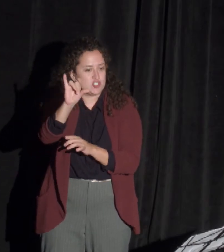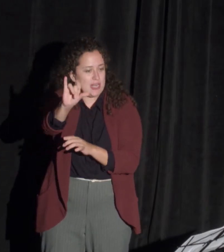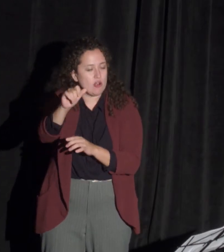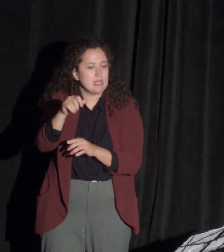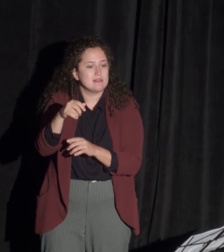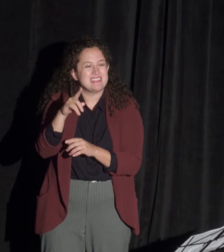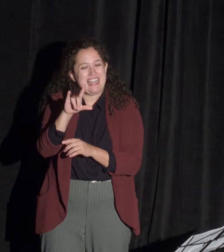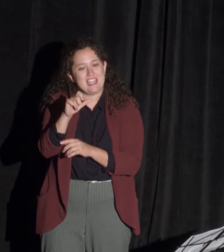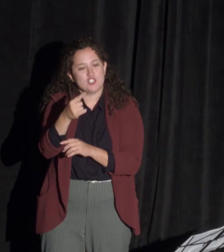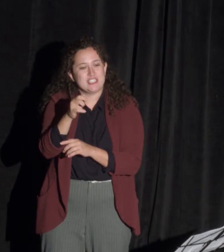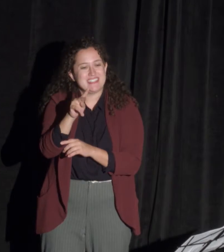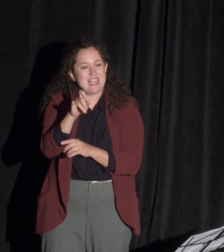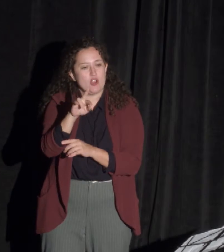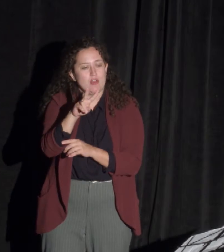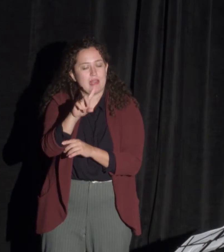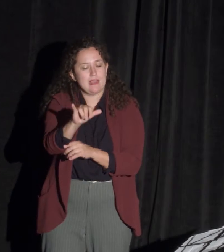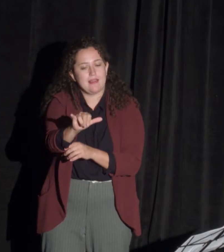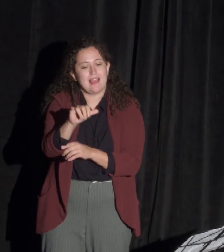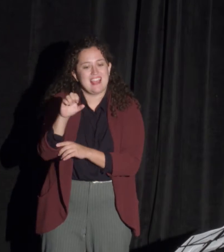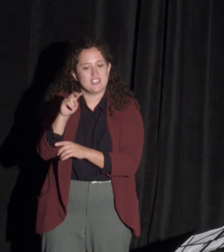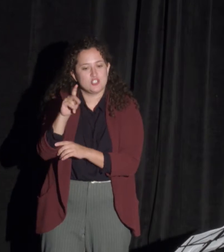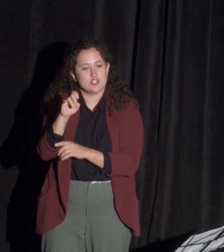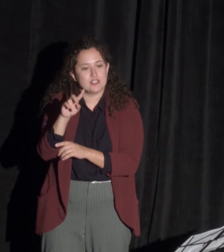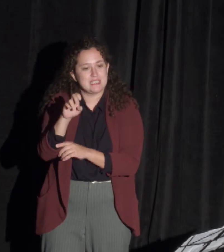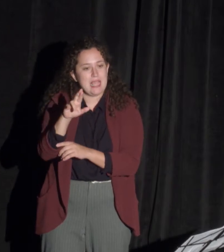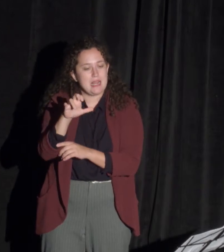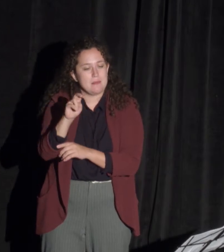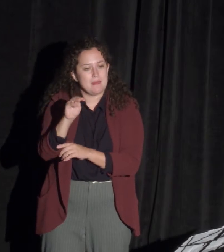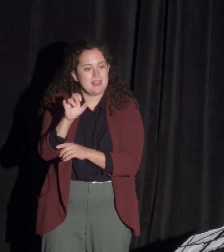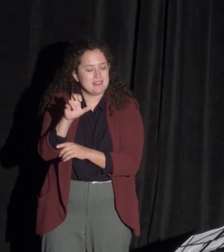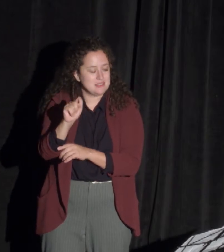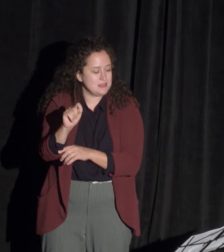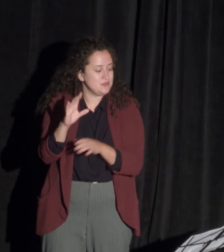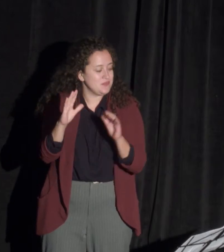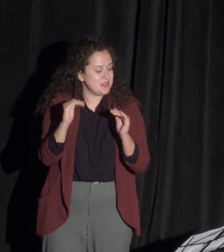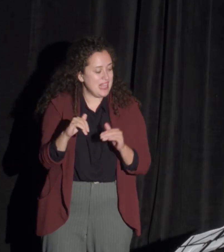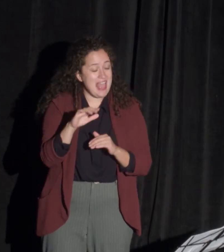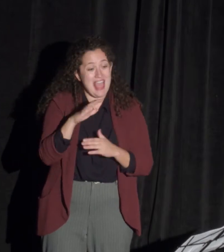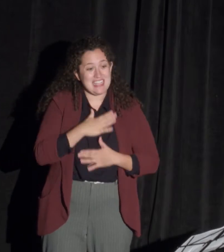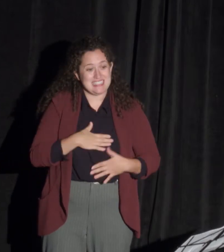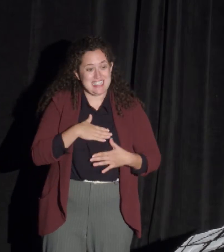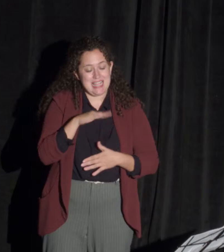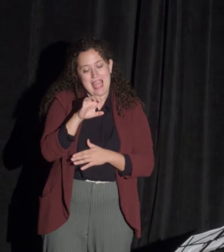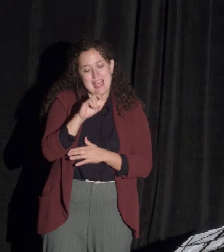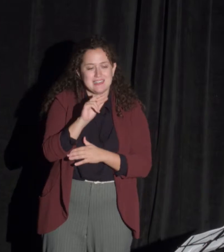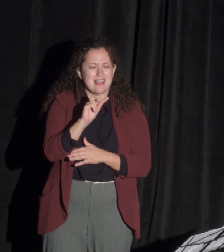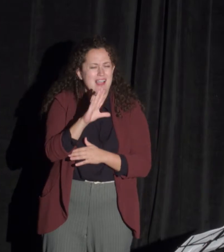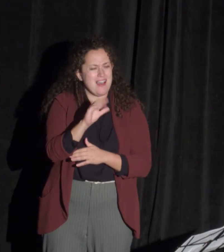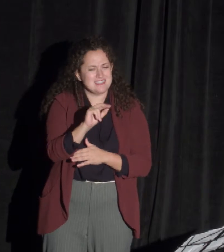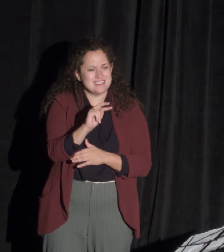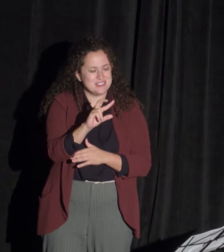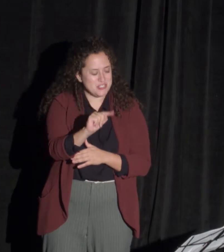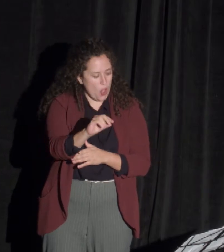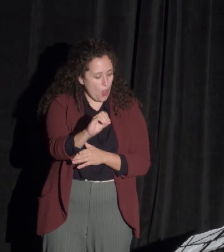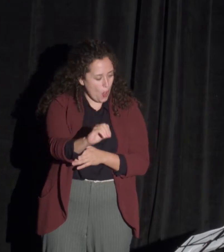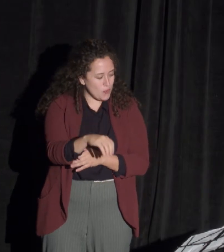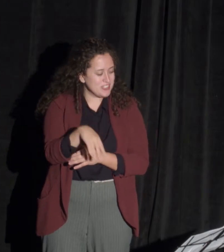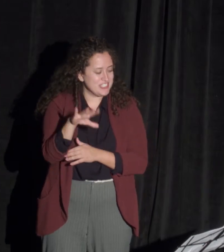by Charisse Castro-Smith and Jared Bush, directed by Jared Bush, Byron Howard, and Charisse Castro-Smith, Walt